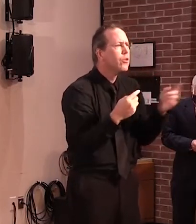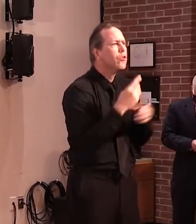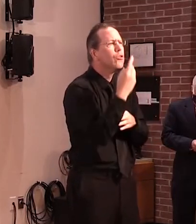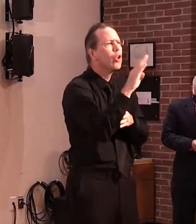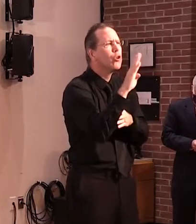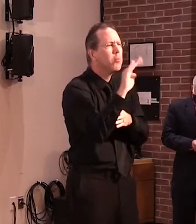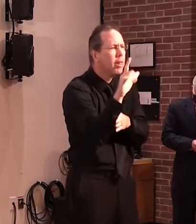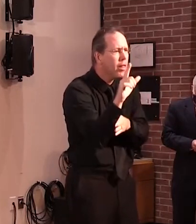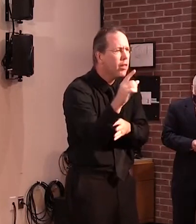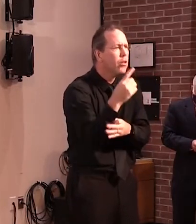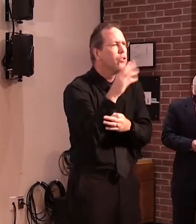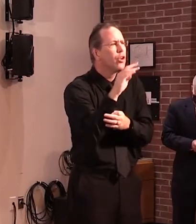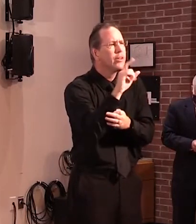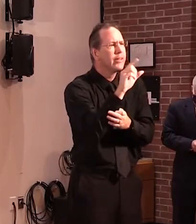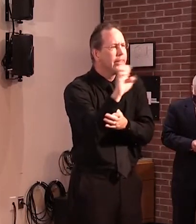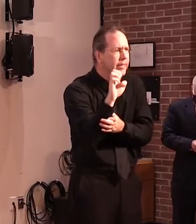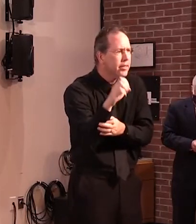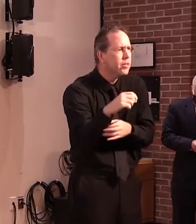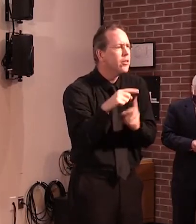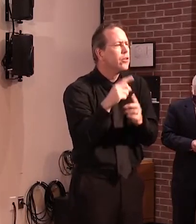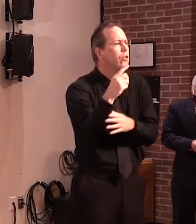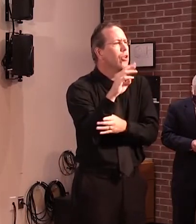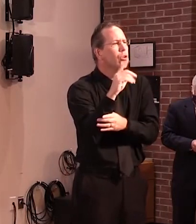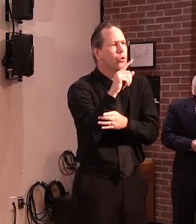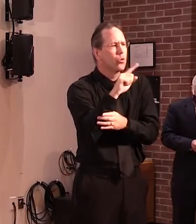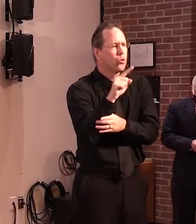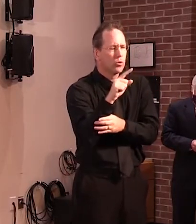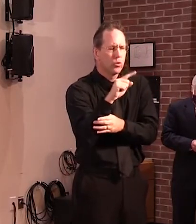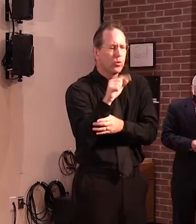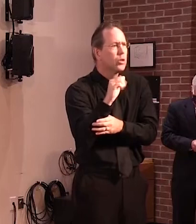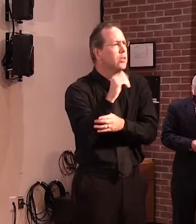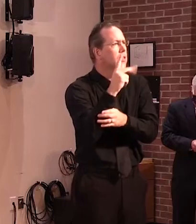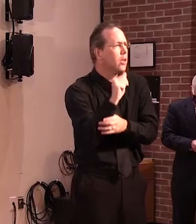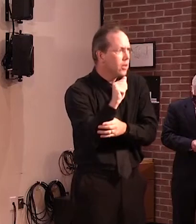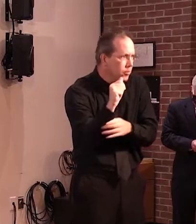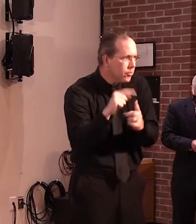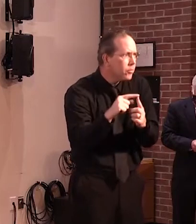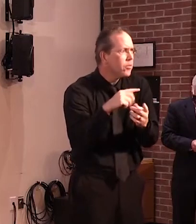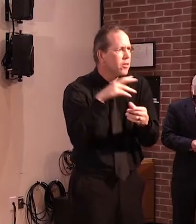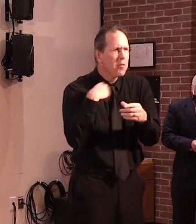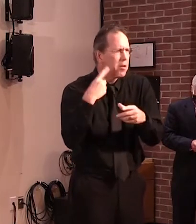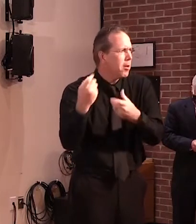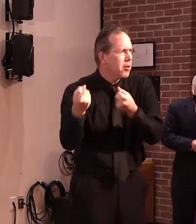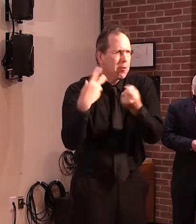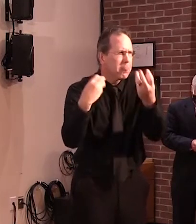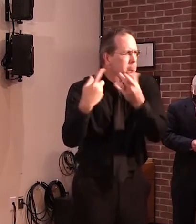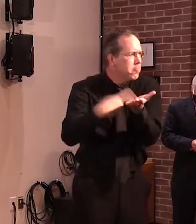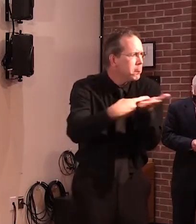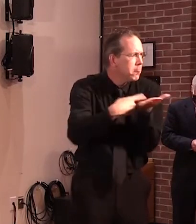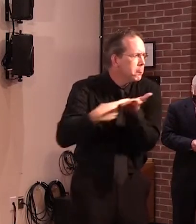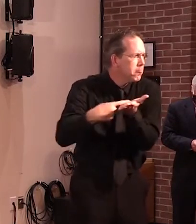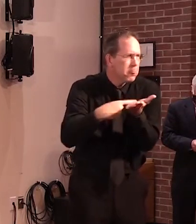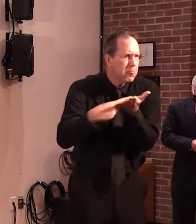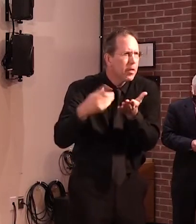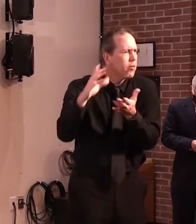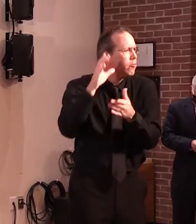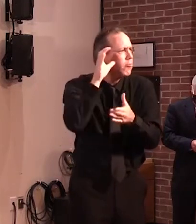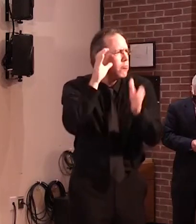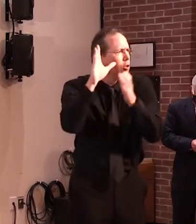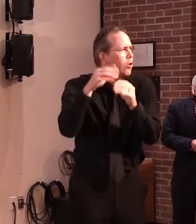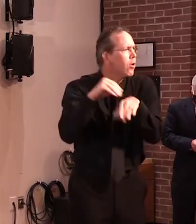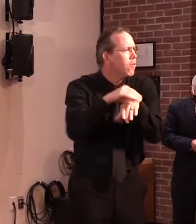Raska, because I know how important it is to put health first in our response. So the team